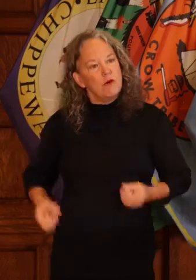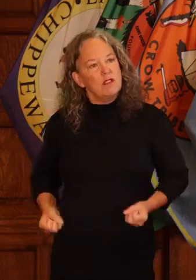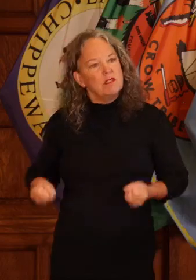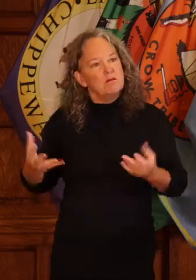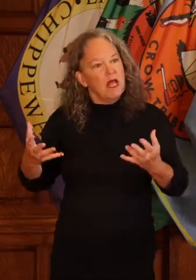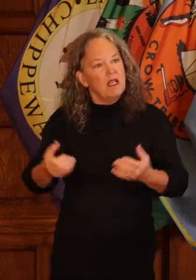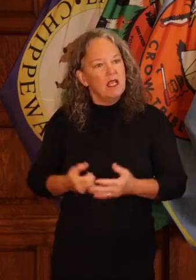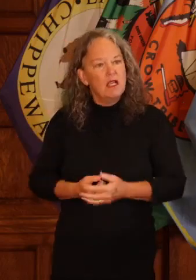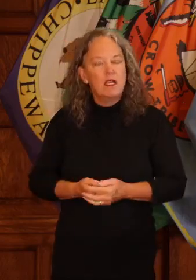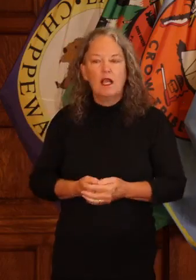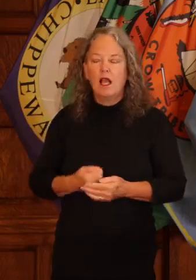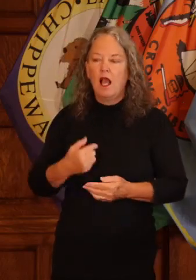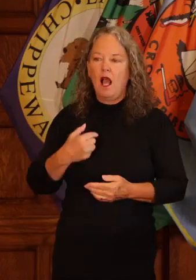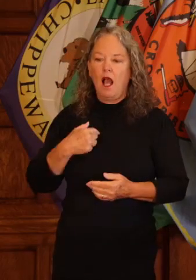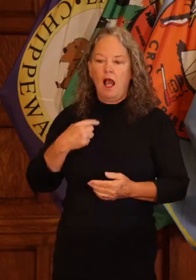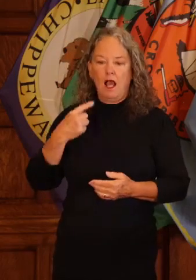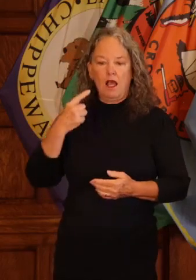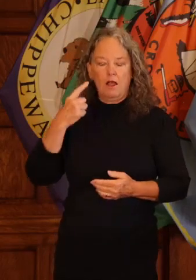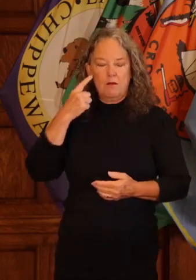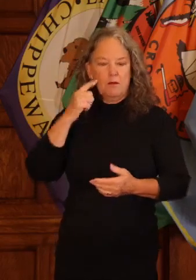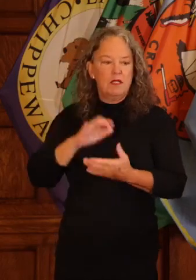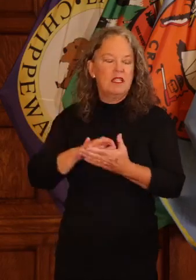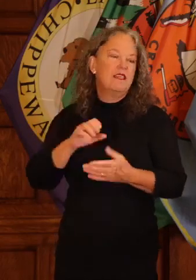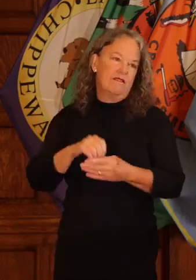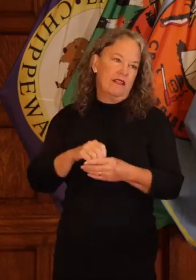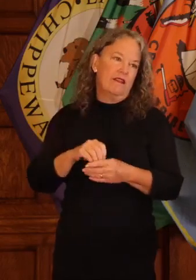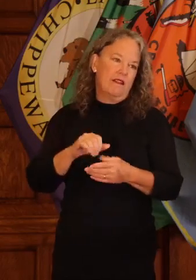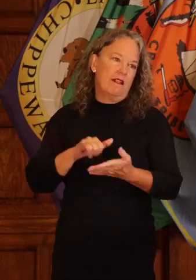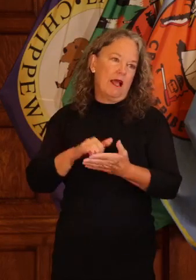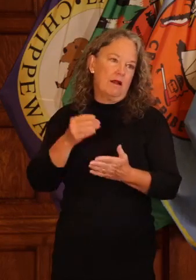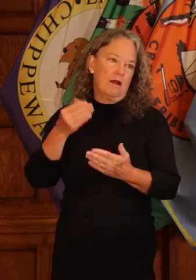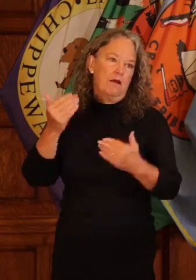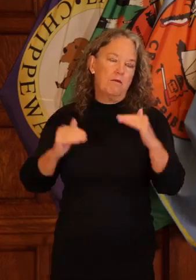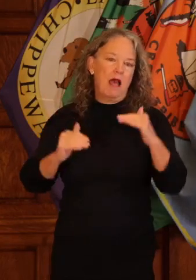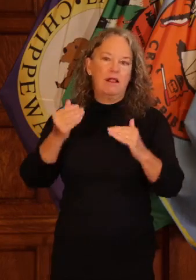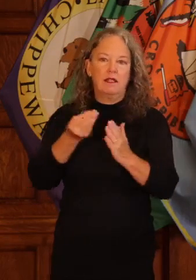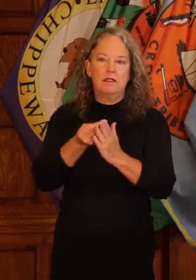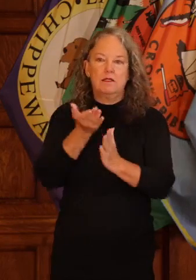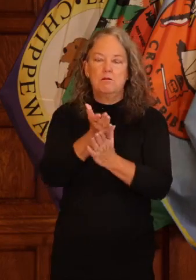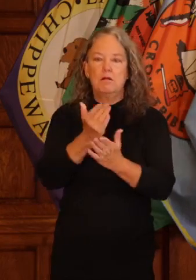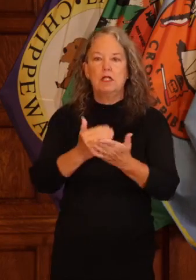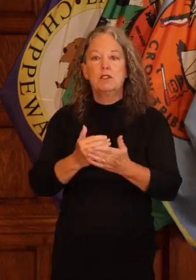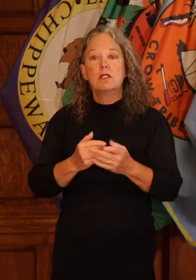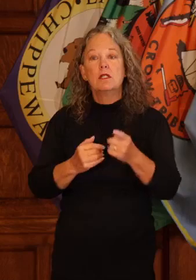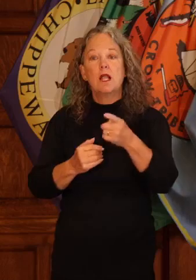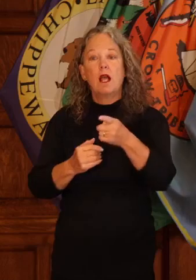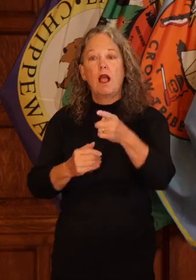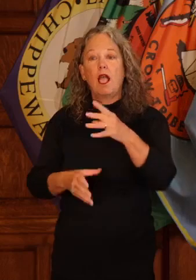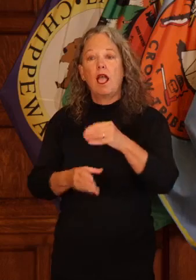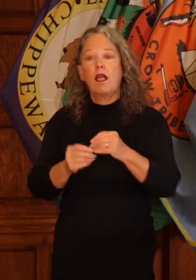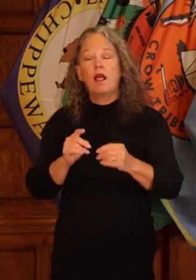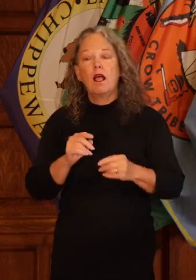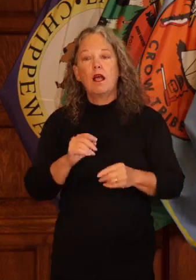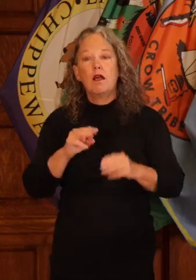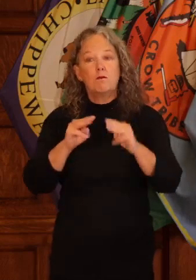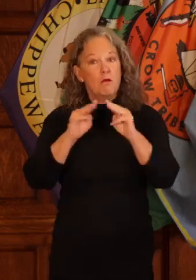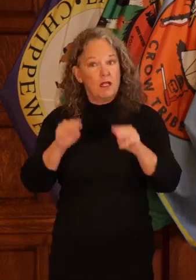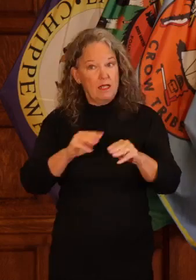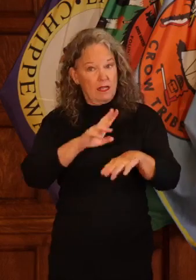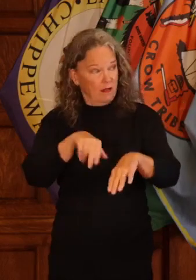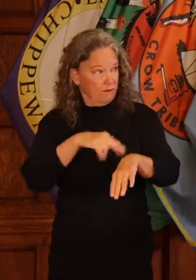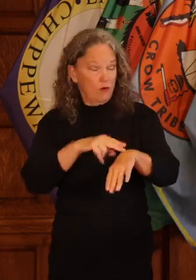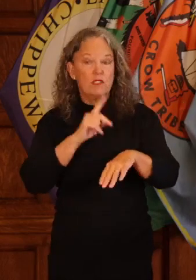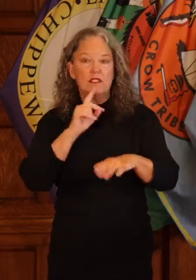the balanced budget amendment at the federal level. Yeah. On that, so Go ahead. Montana, of course, is a state